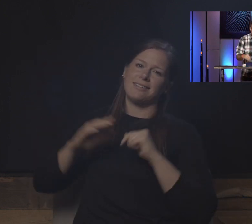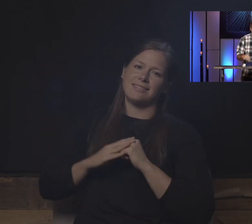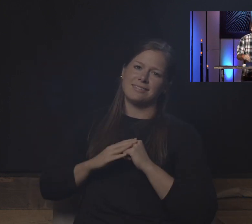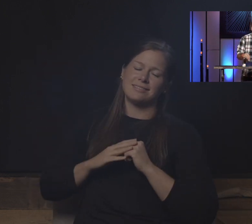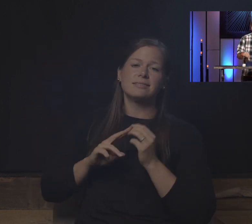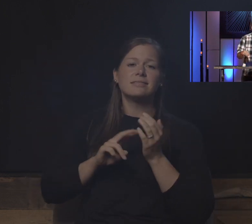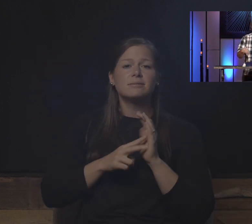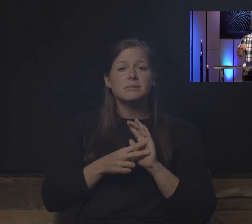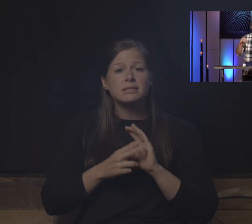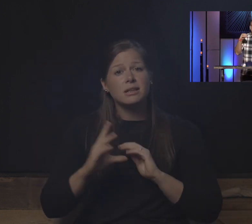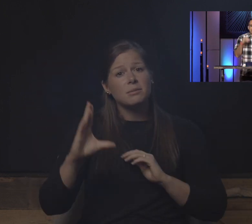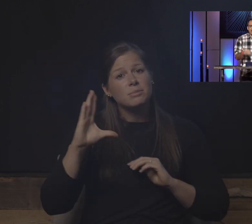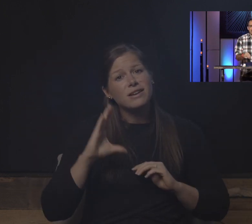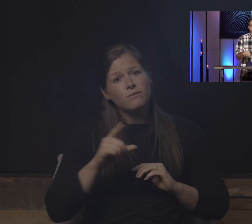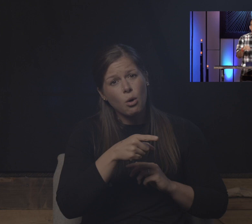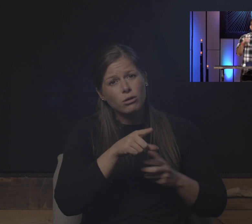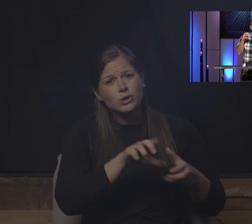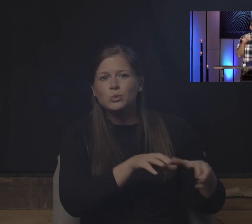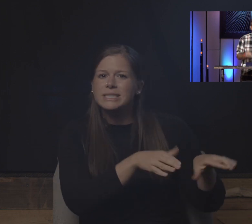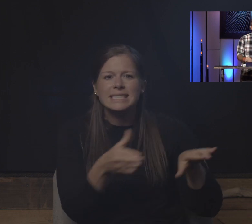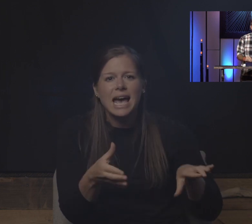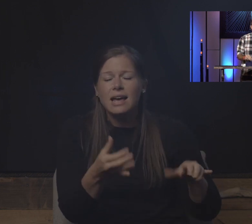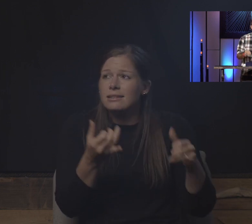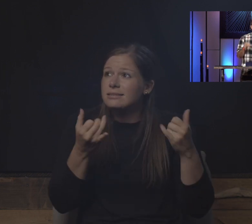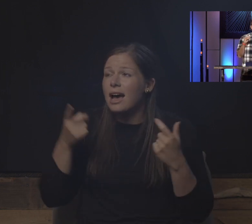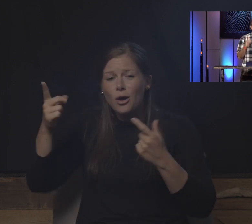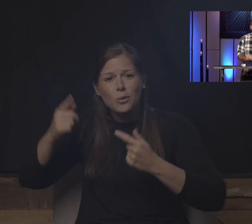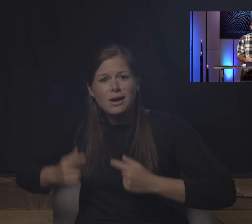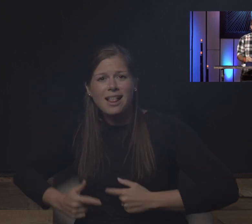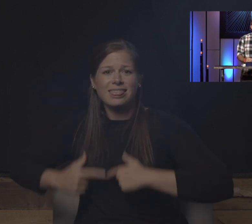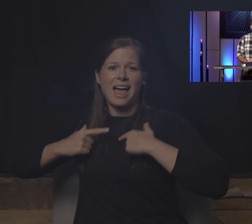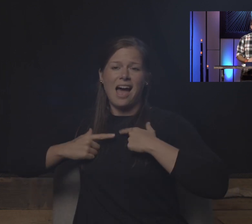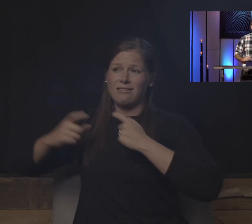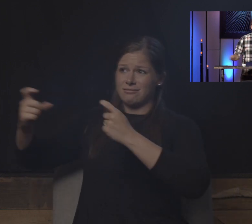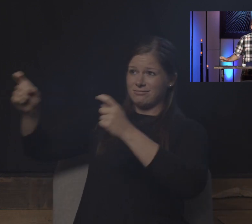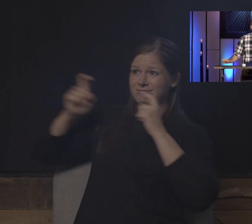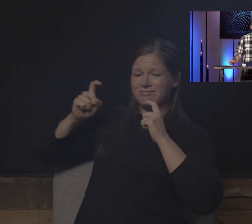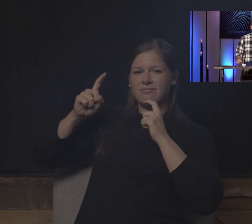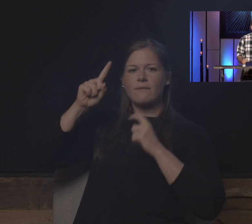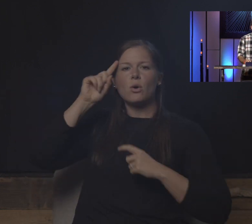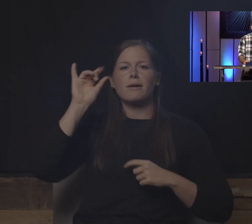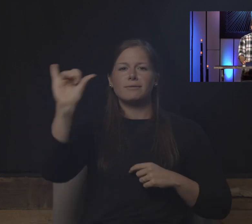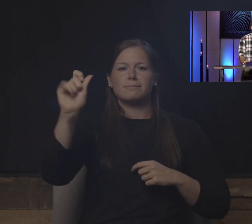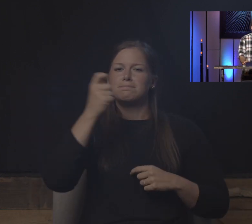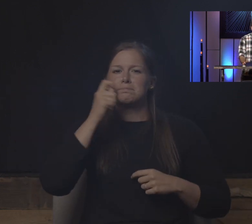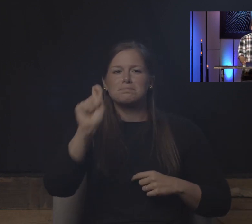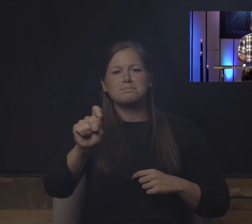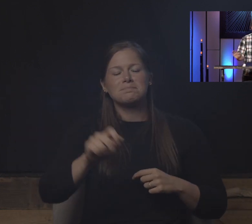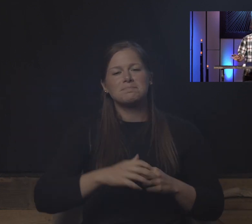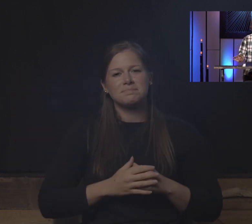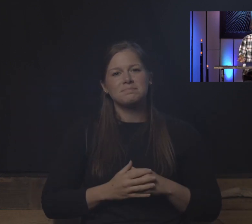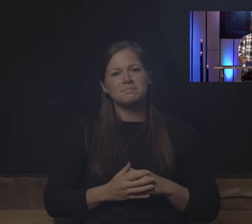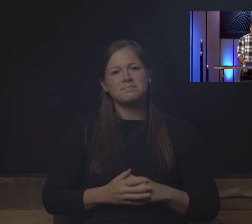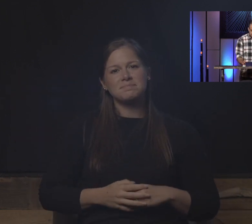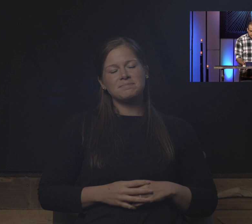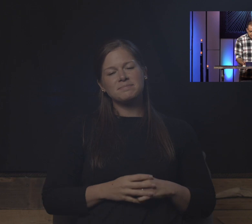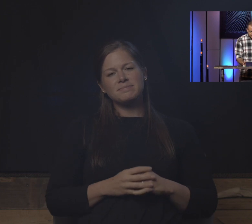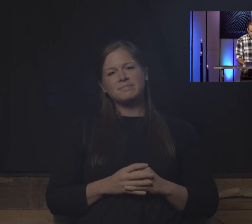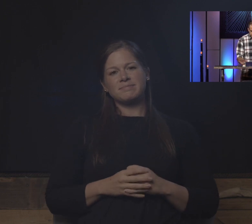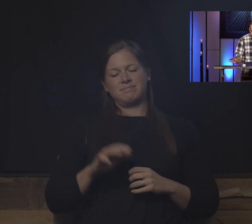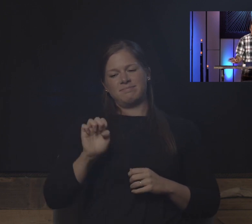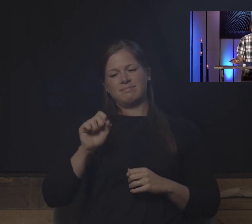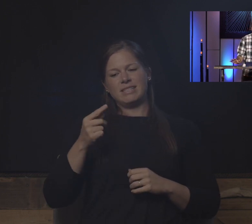Your present, you are alive in Christ permanently forever. Listen to past versus